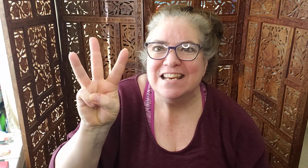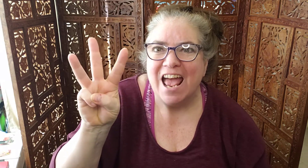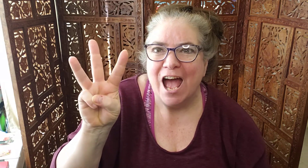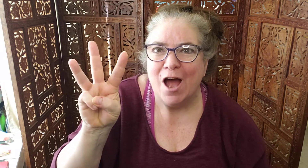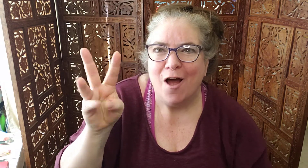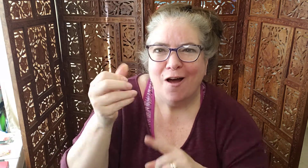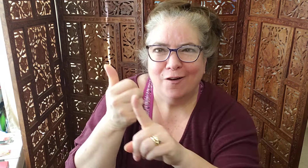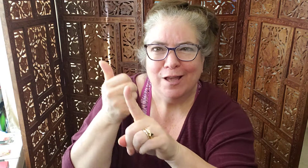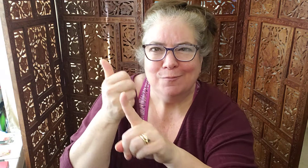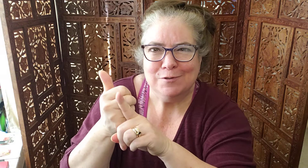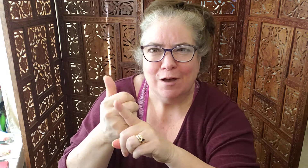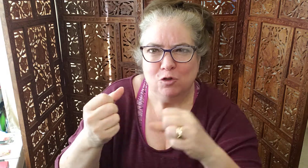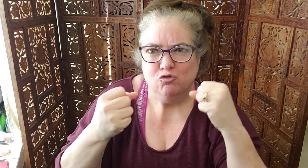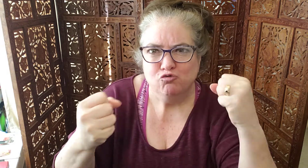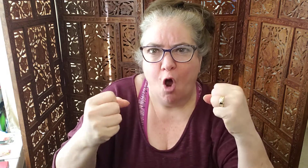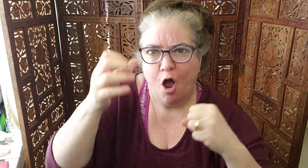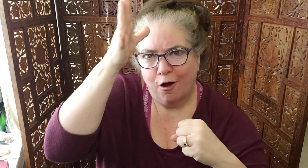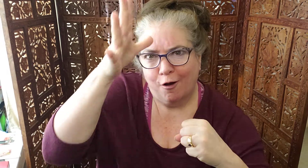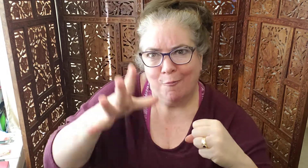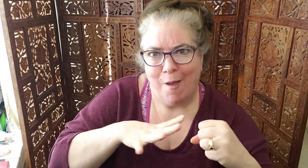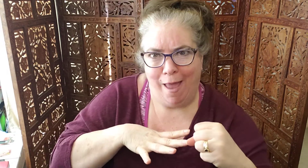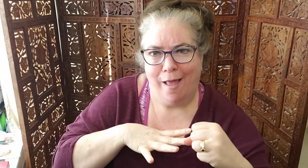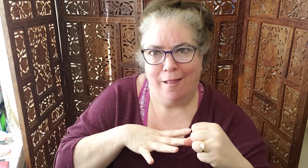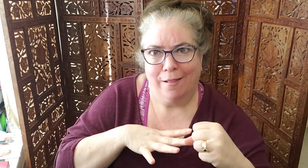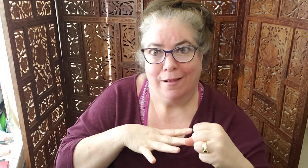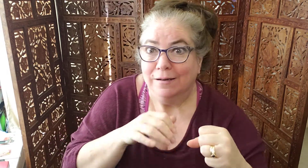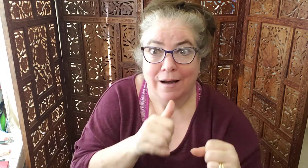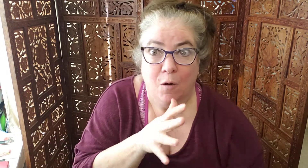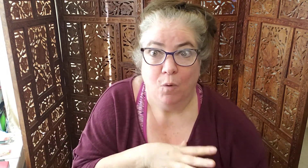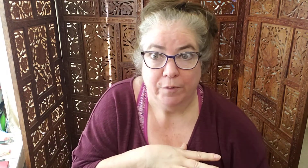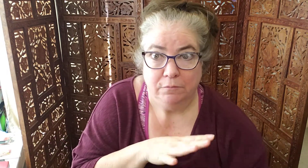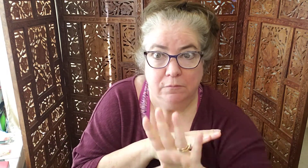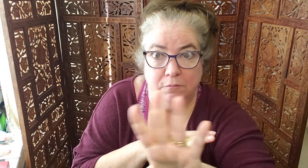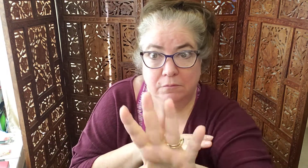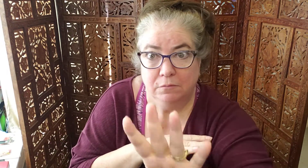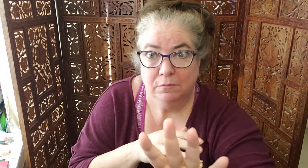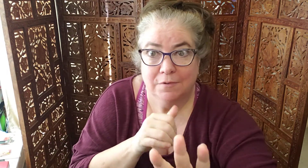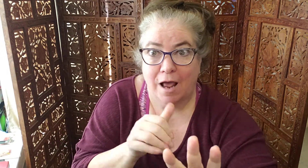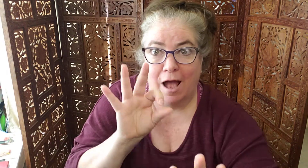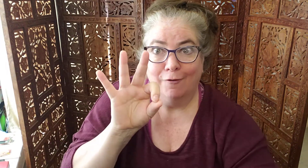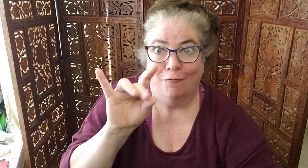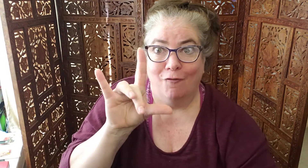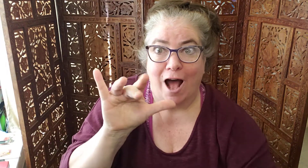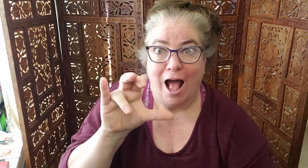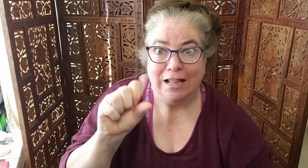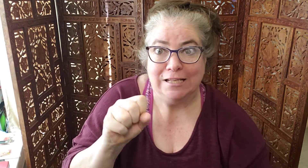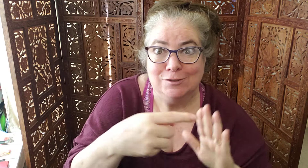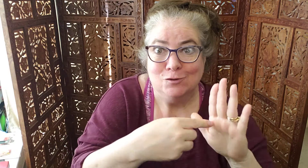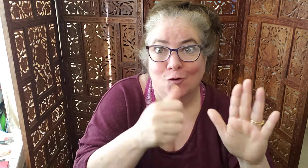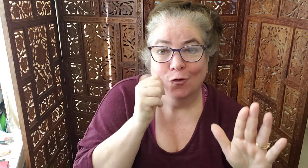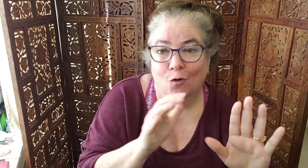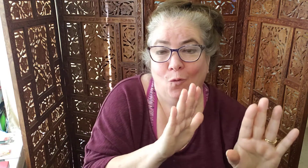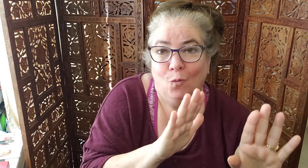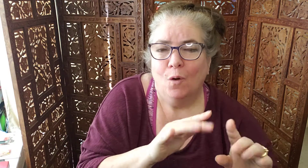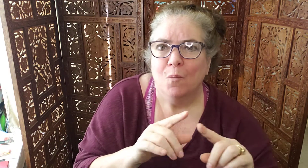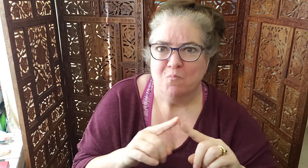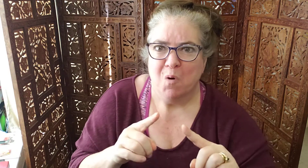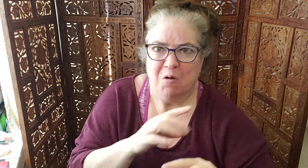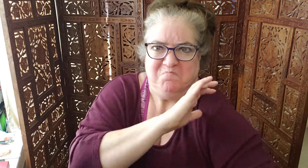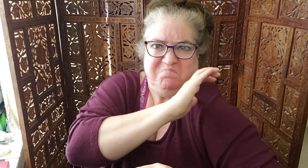Ziegfeld made his first mark with not a woman, not a glamorous showgirl, but a